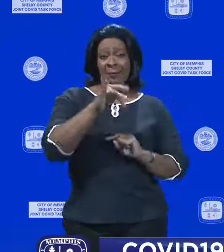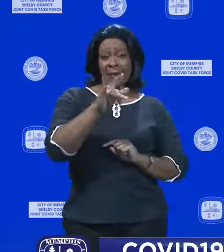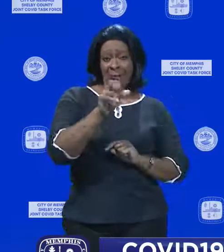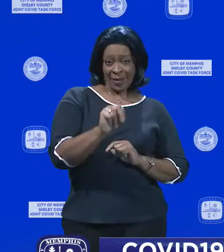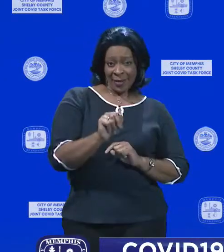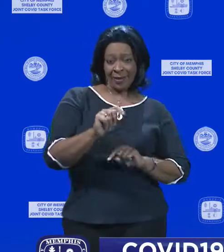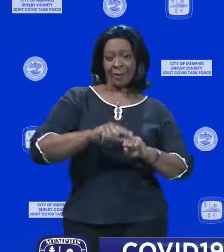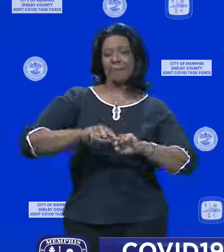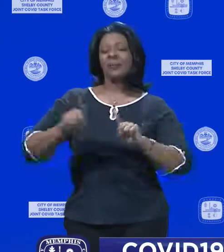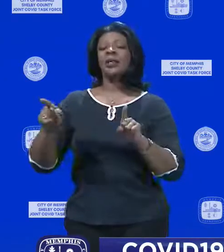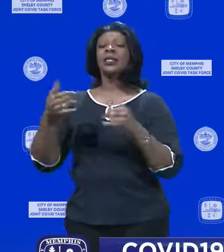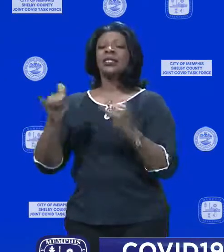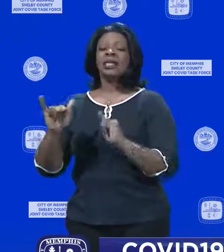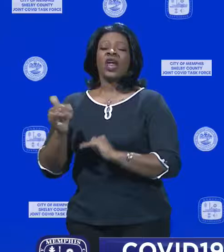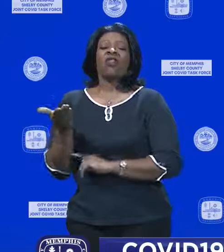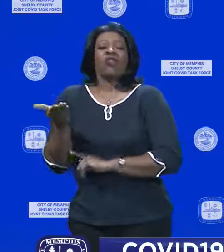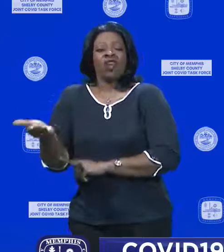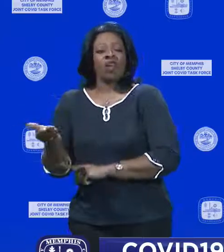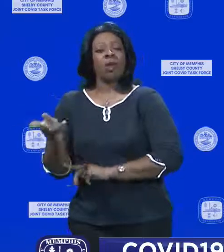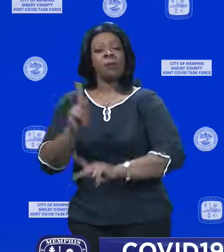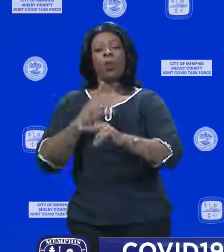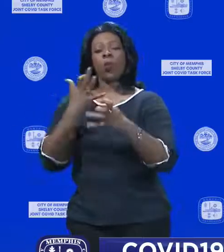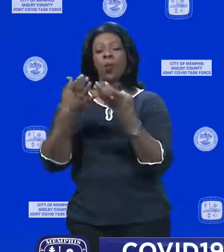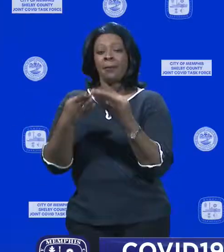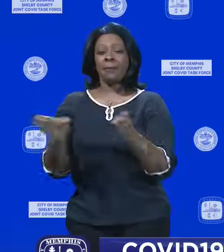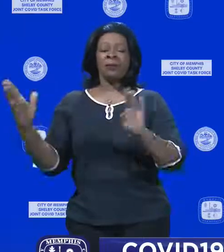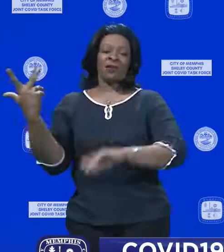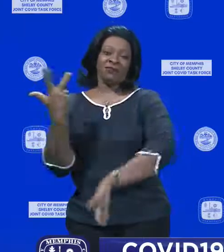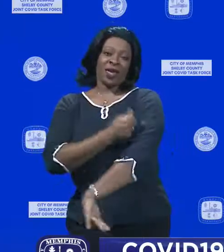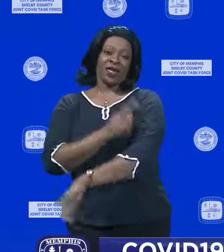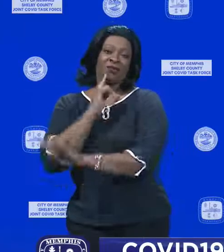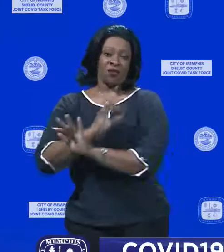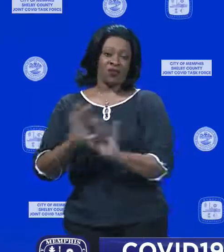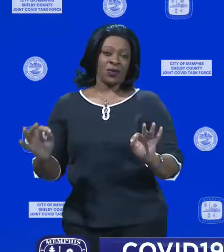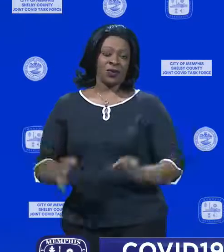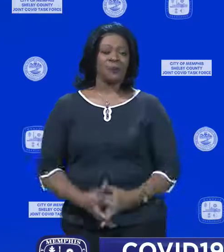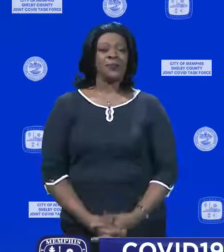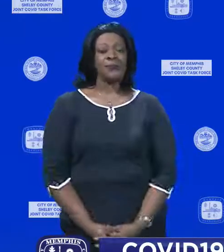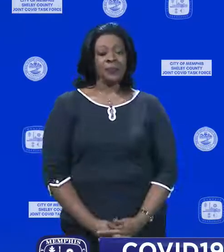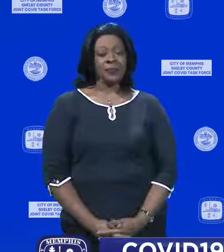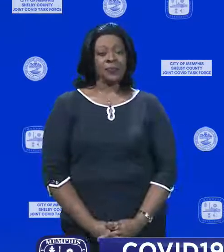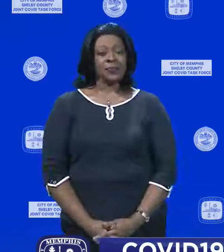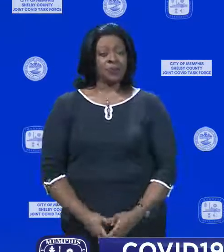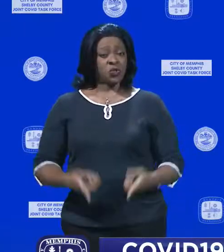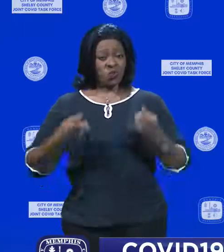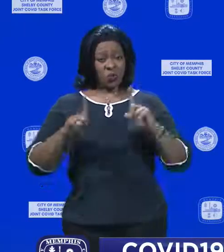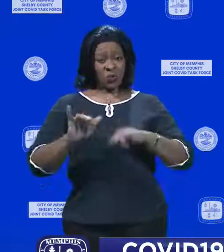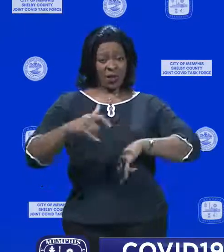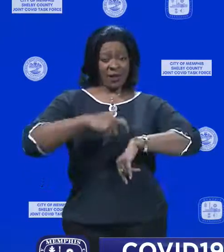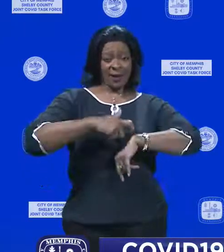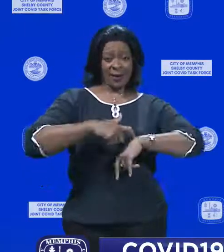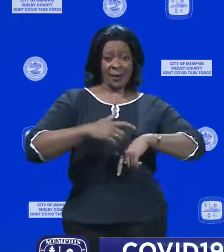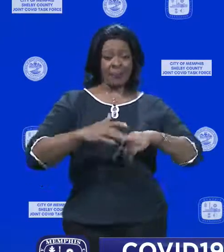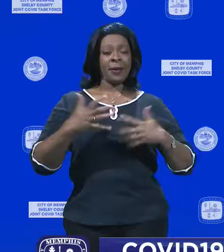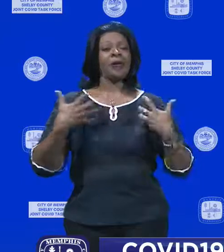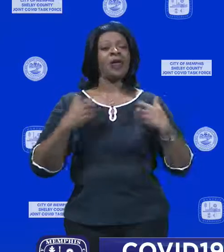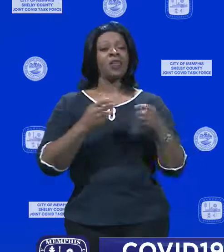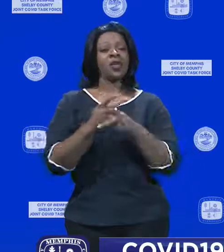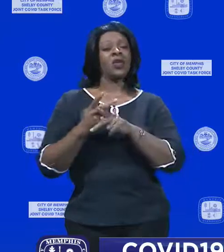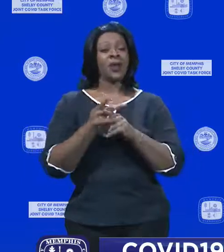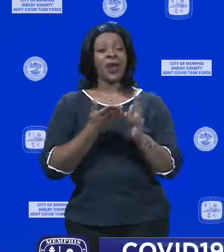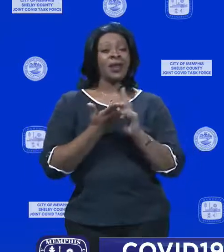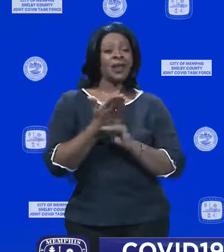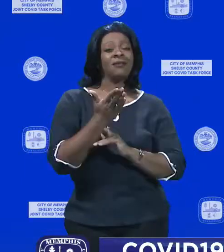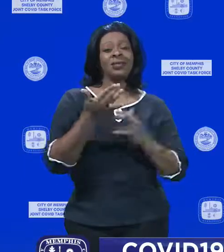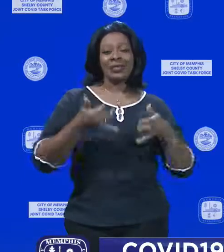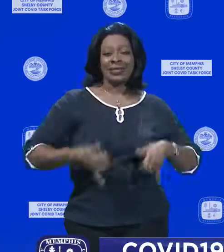for people who need a public vaccination option. But during that time, our healthcare navigators